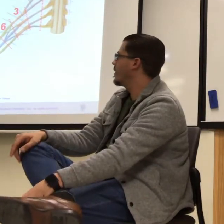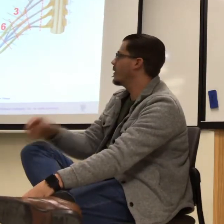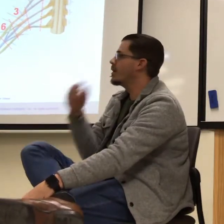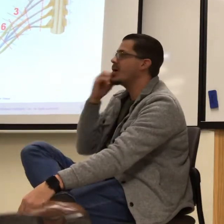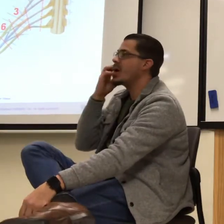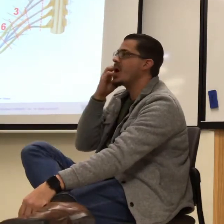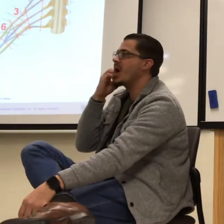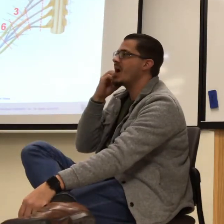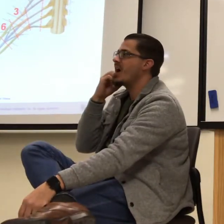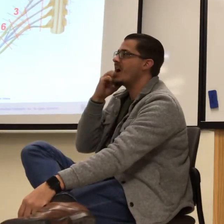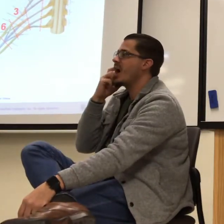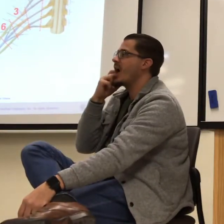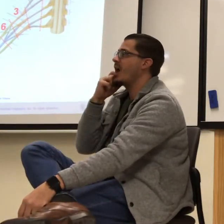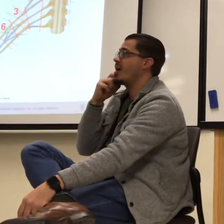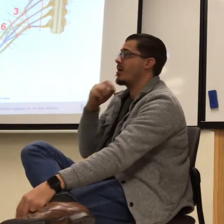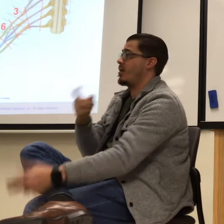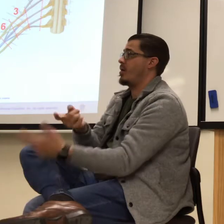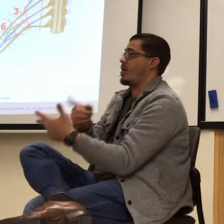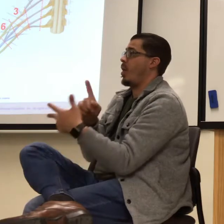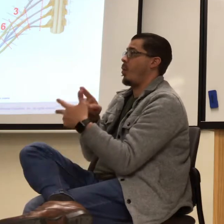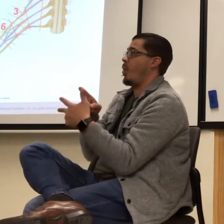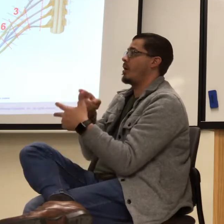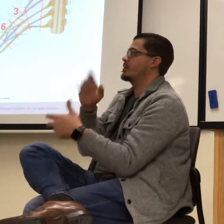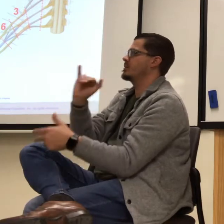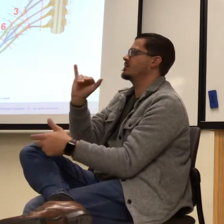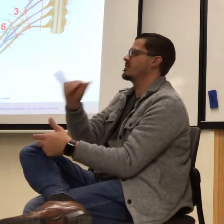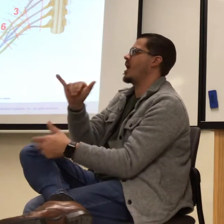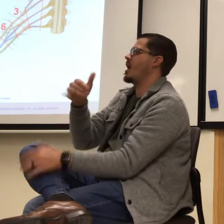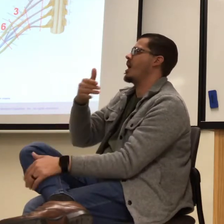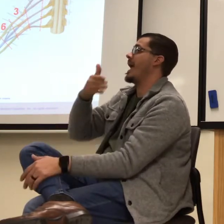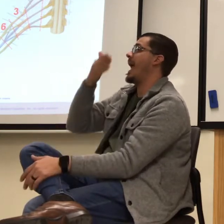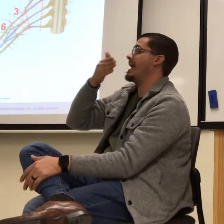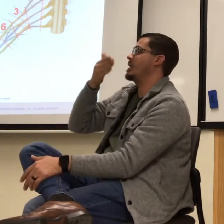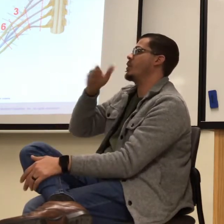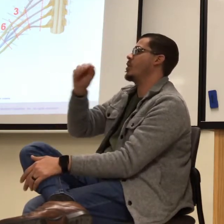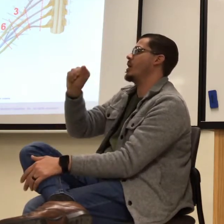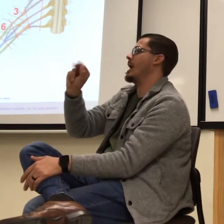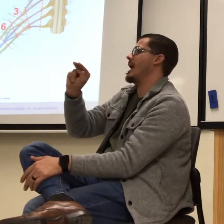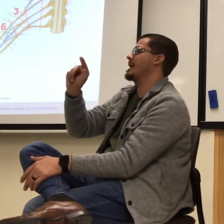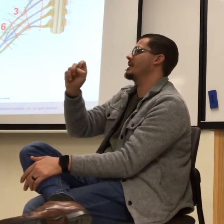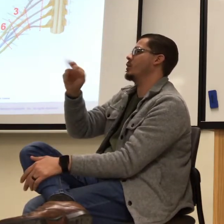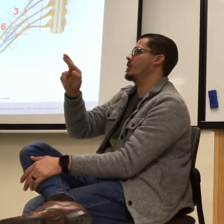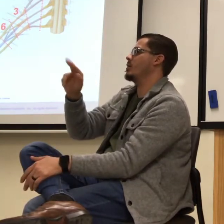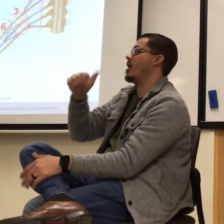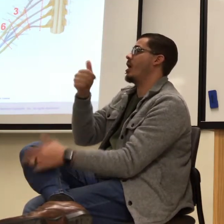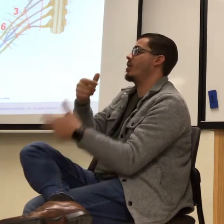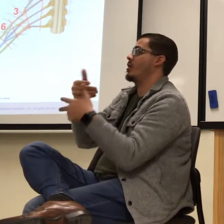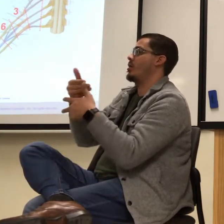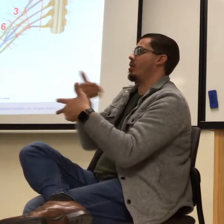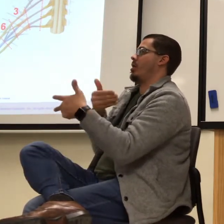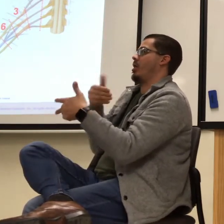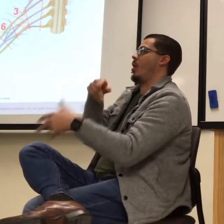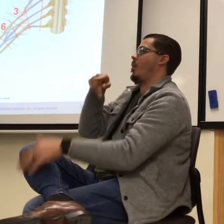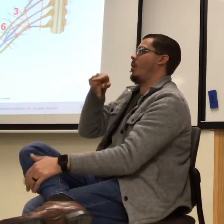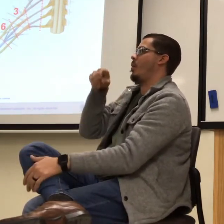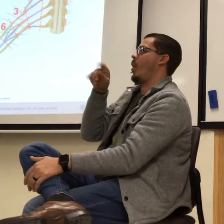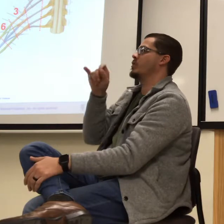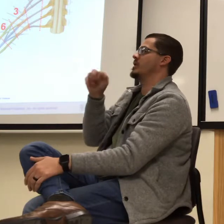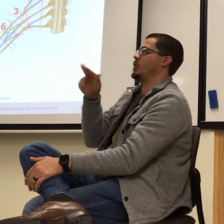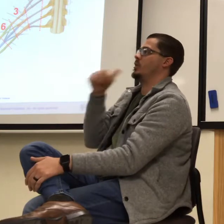Okay. So one stays anterior, I'll color it in green. And one goes posterior, I'll use